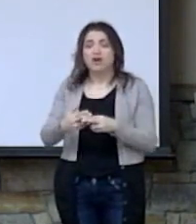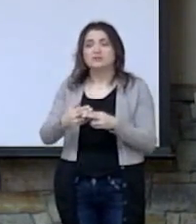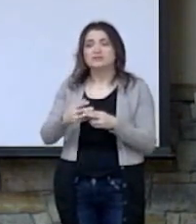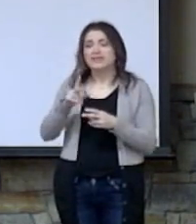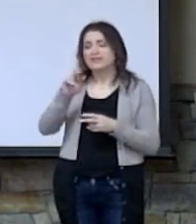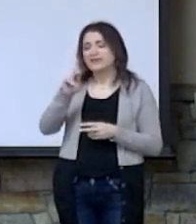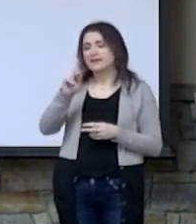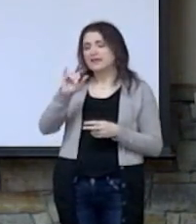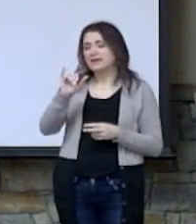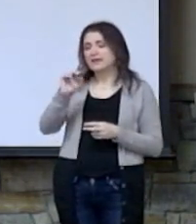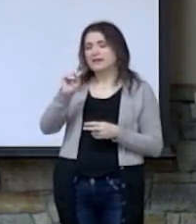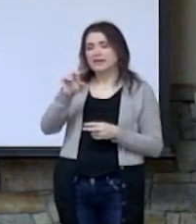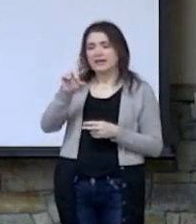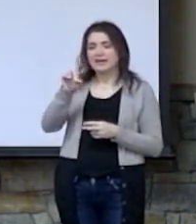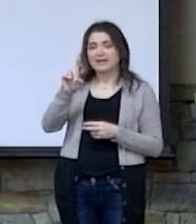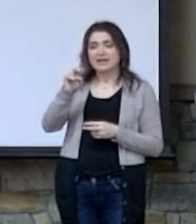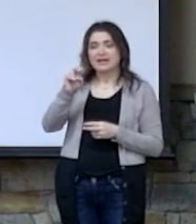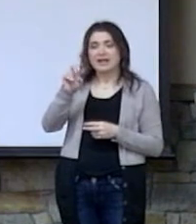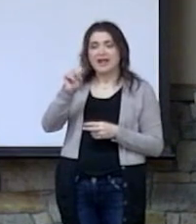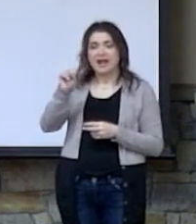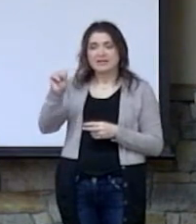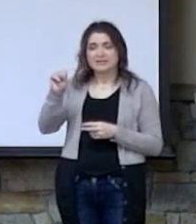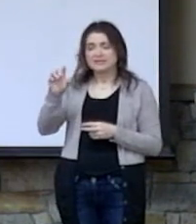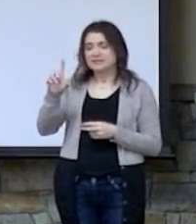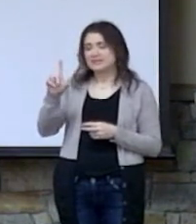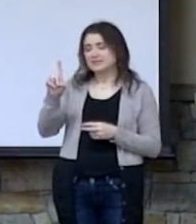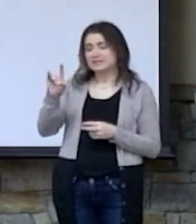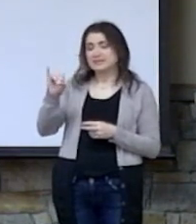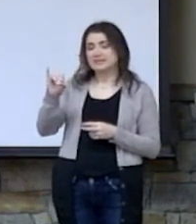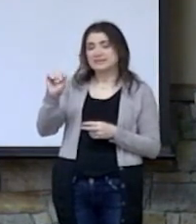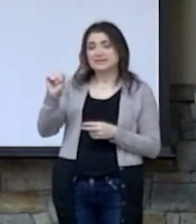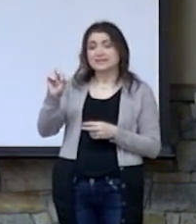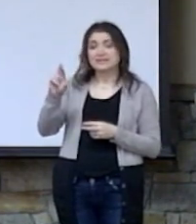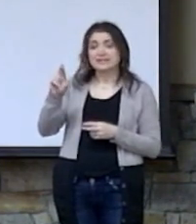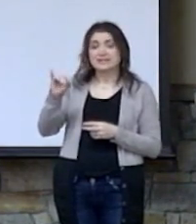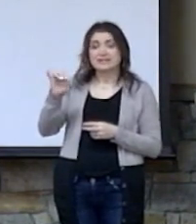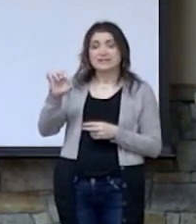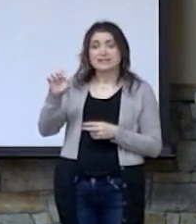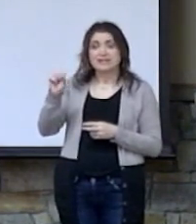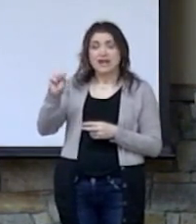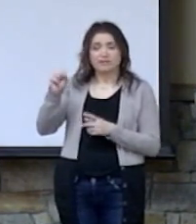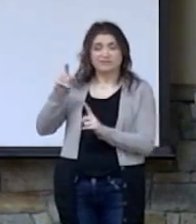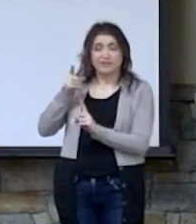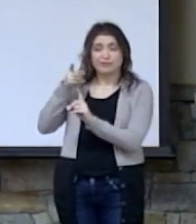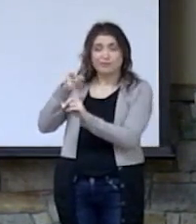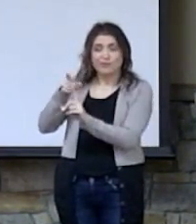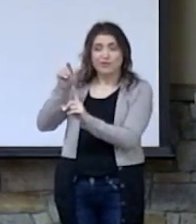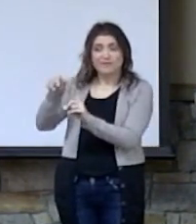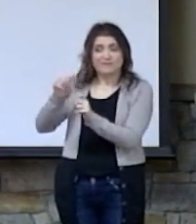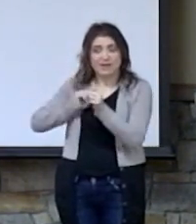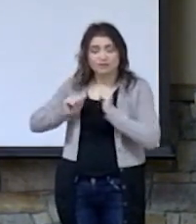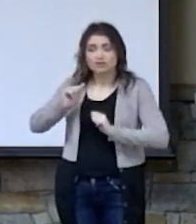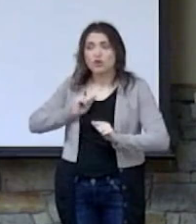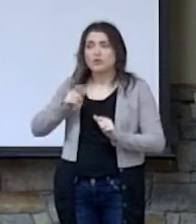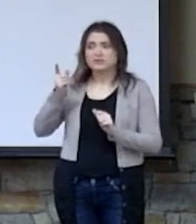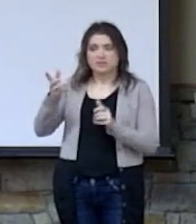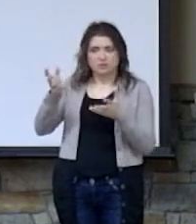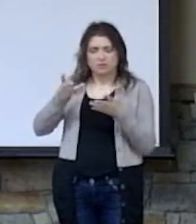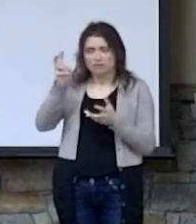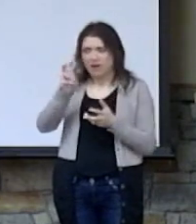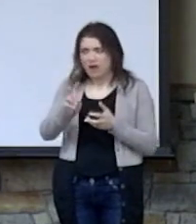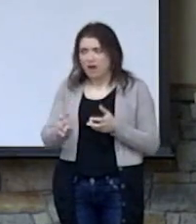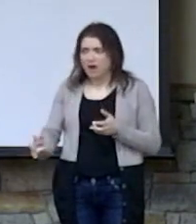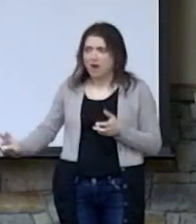Kindness Diaries. And the premise of the television show was that he wanted to circumnavigate the globe and